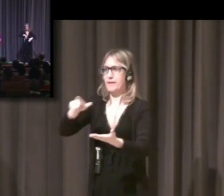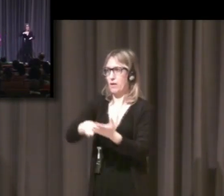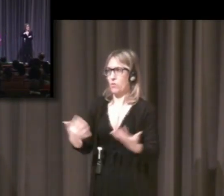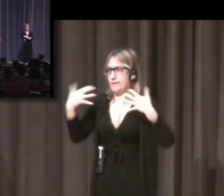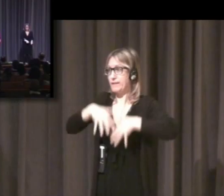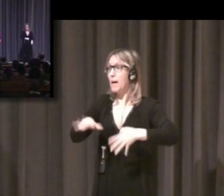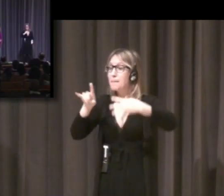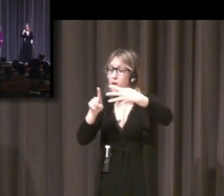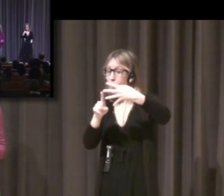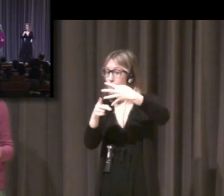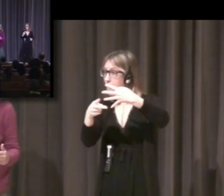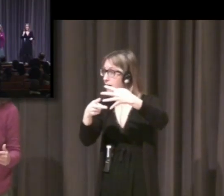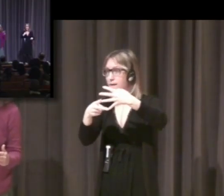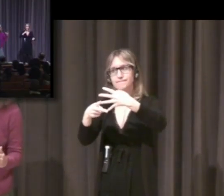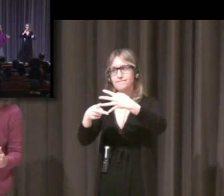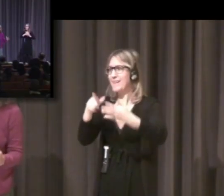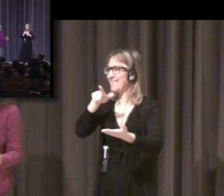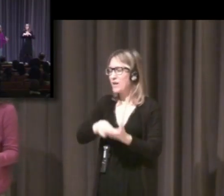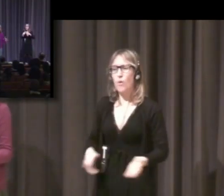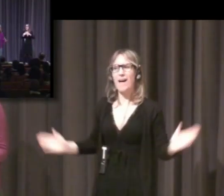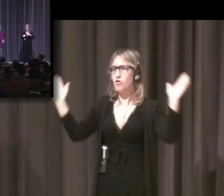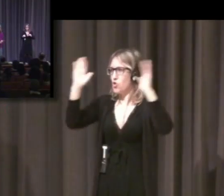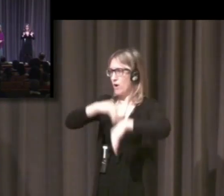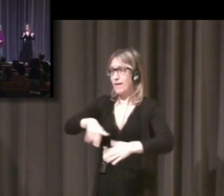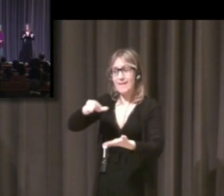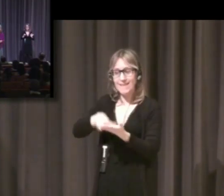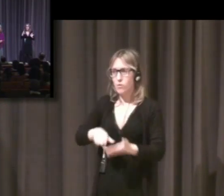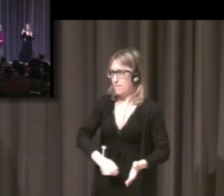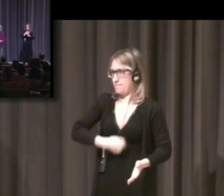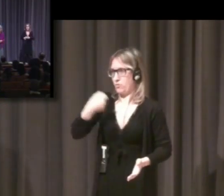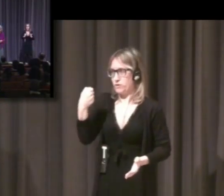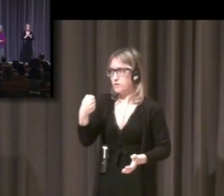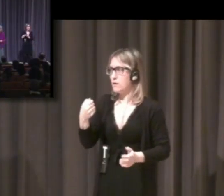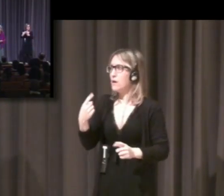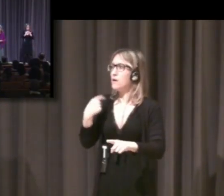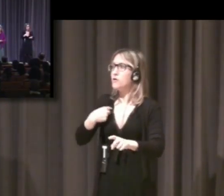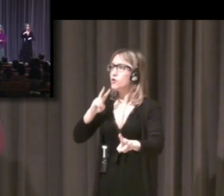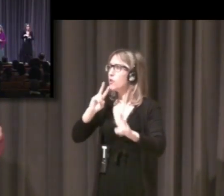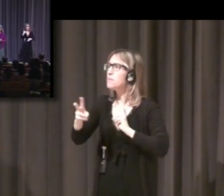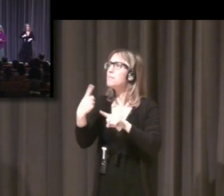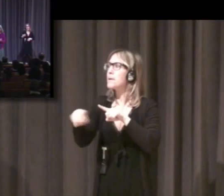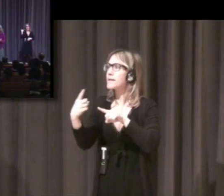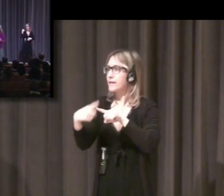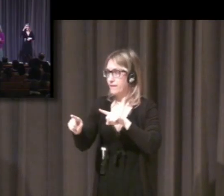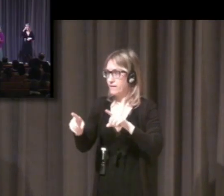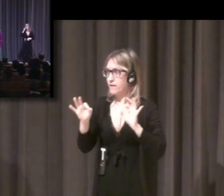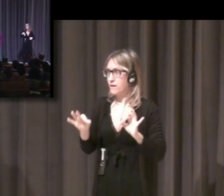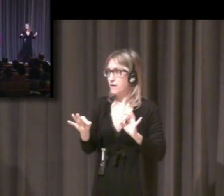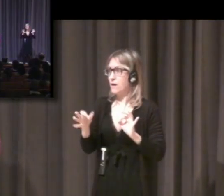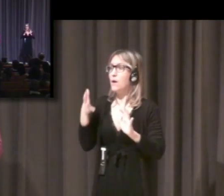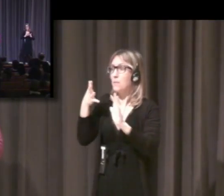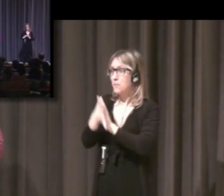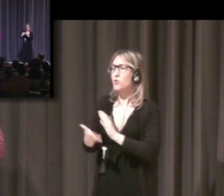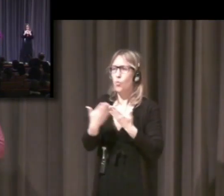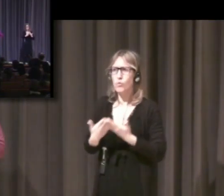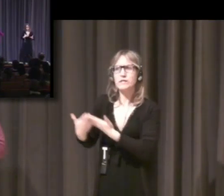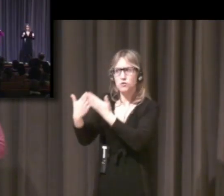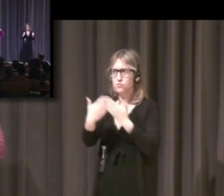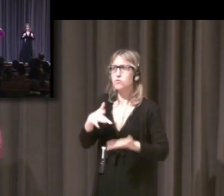that because of a huge study that was done in 2010. In 2010, a study was